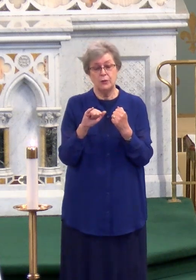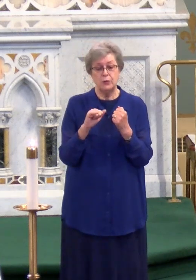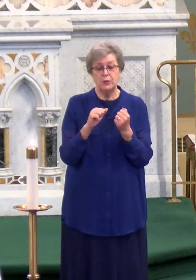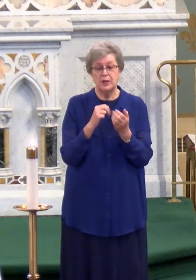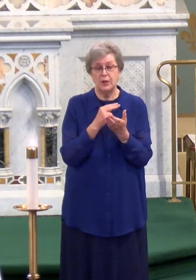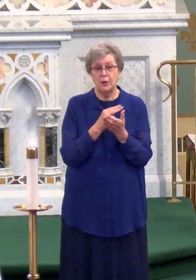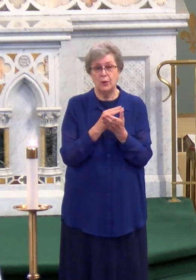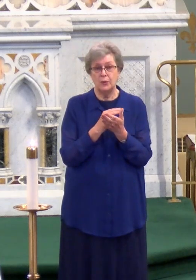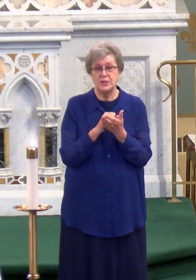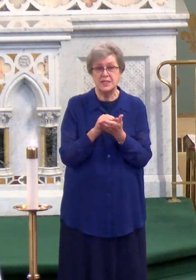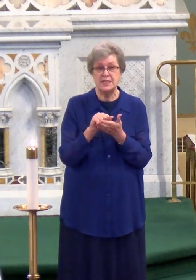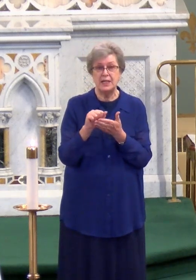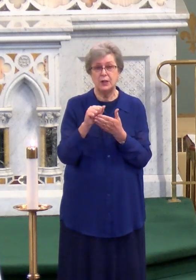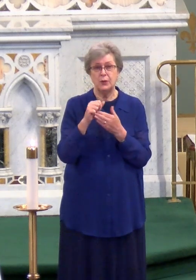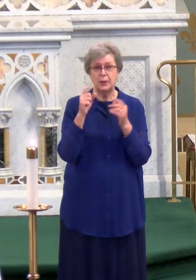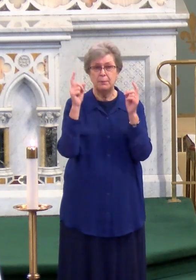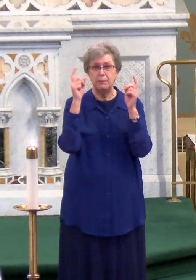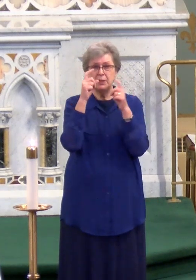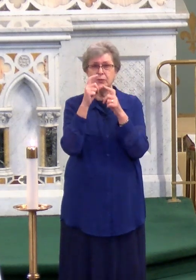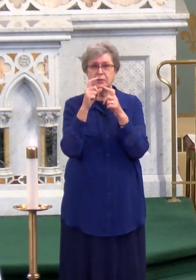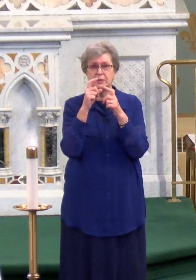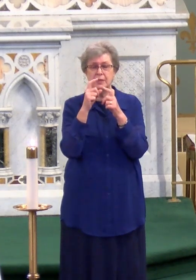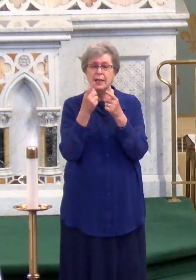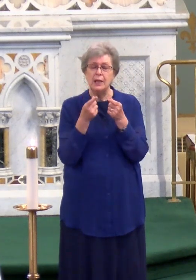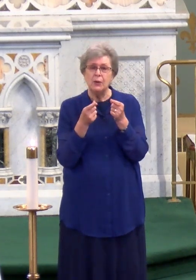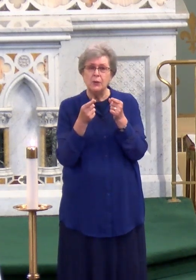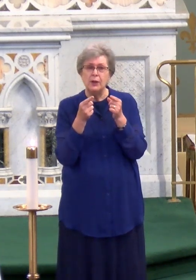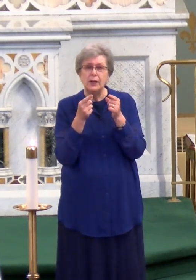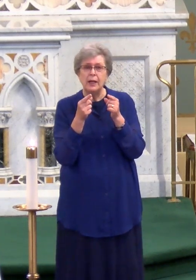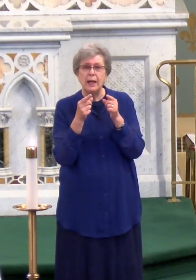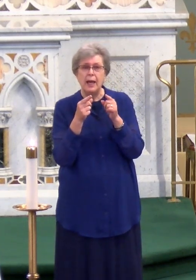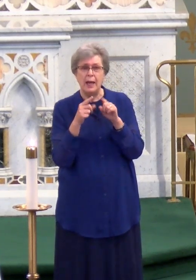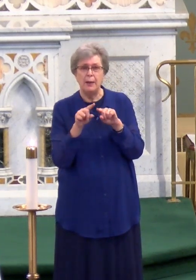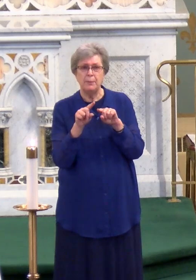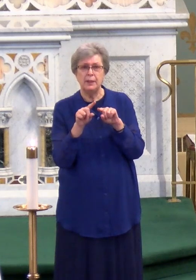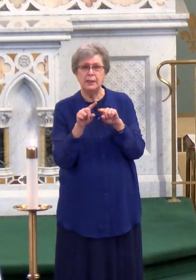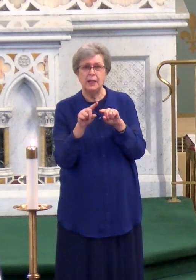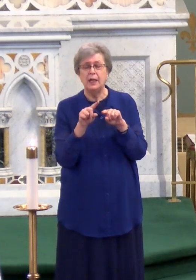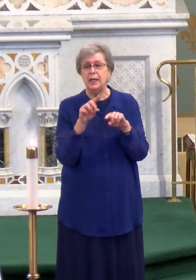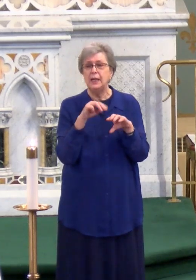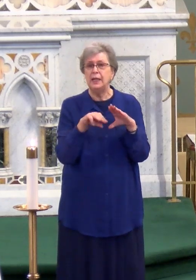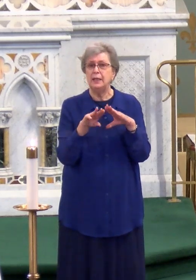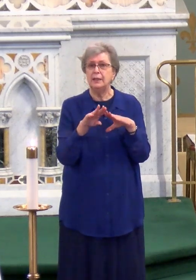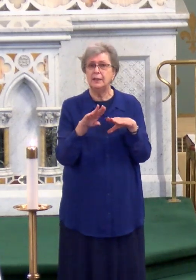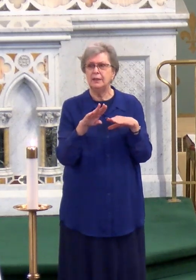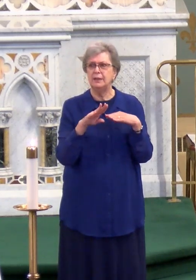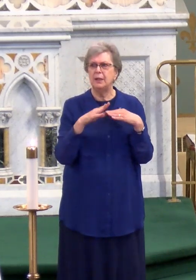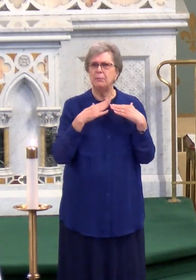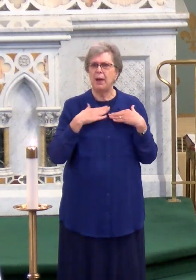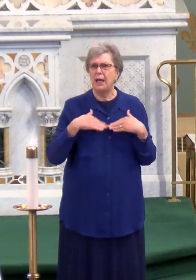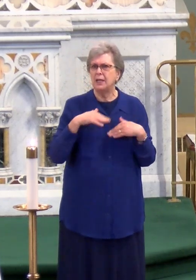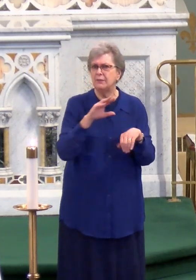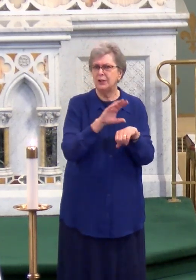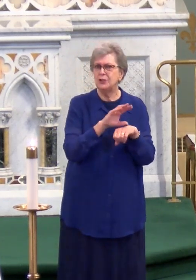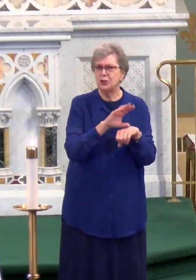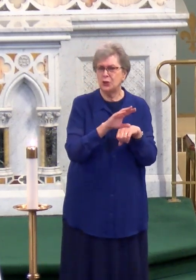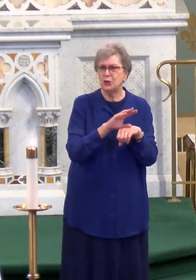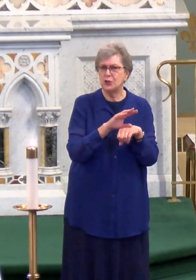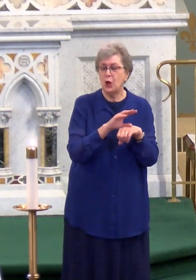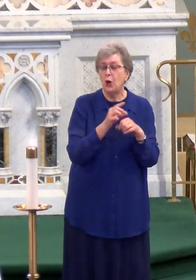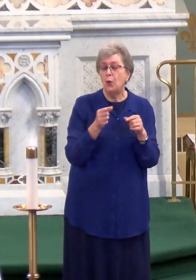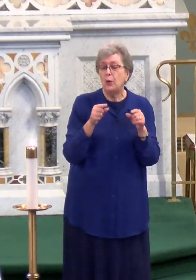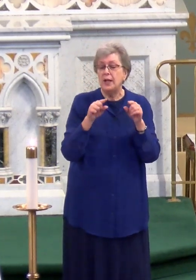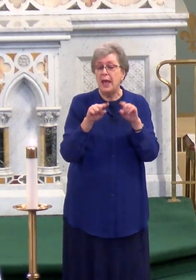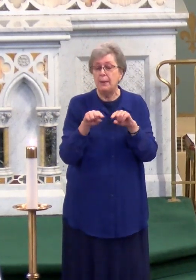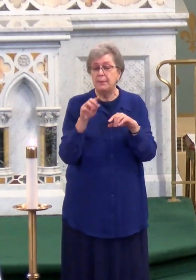mysteries there will be accomplished in the body of the whole Church what has already come to